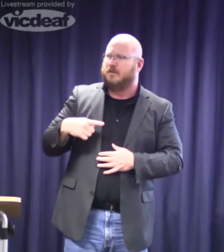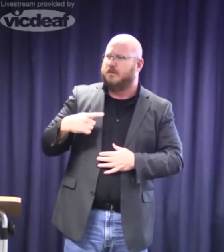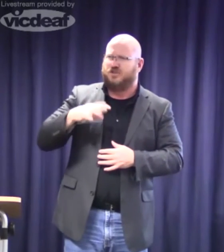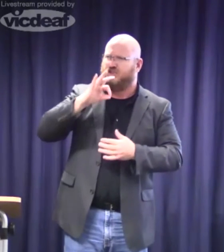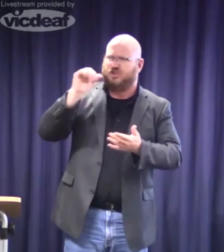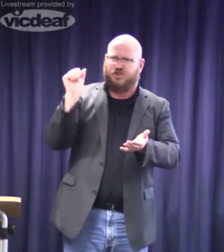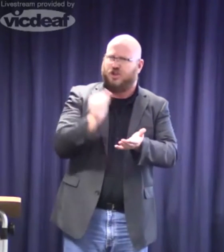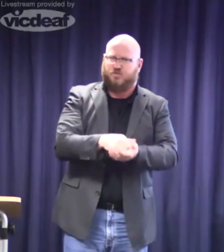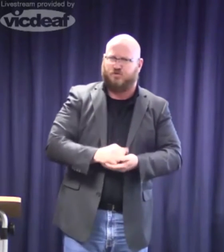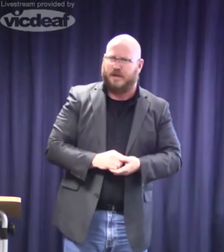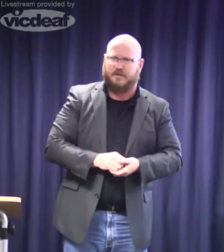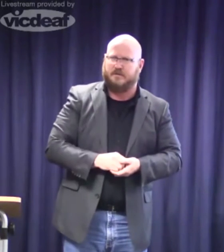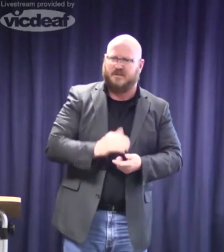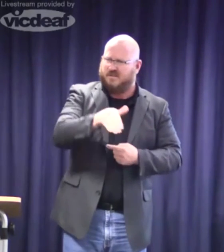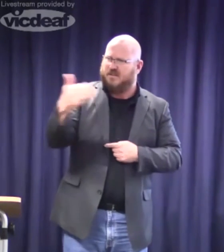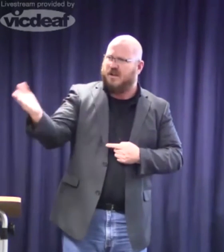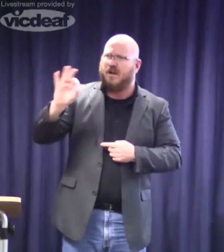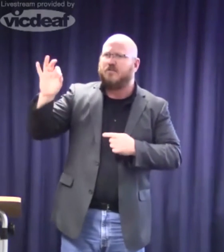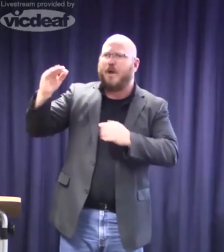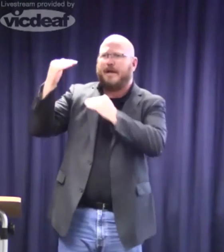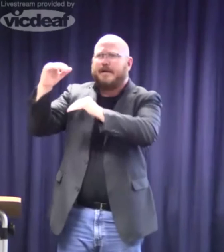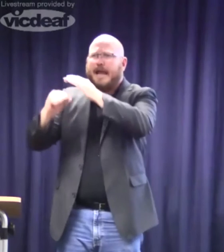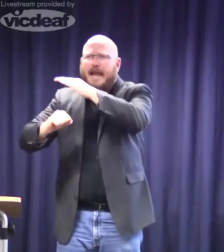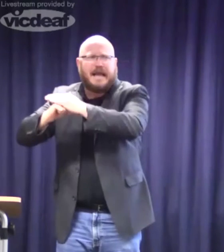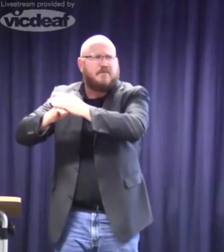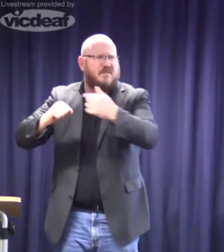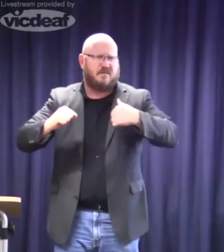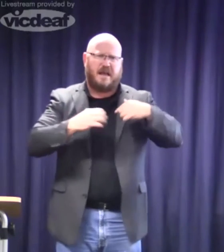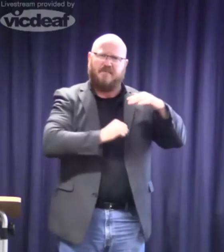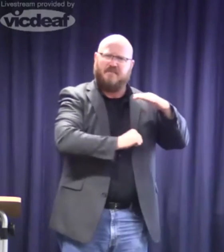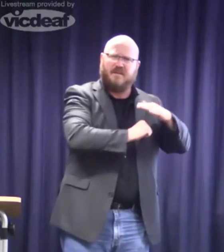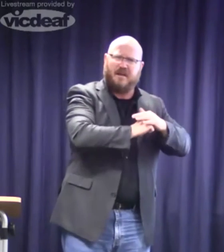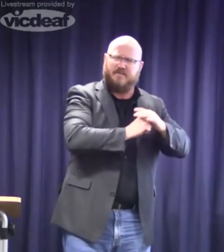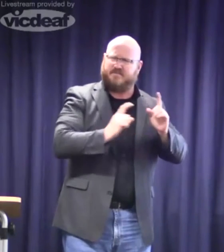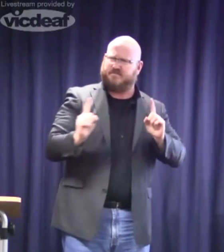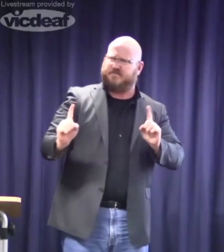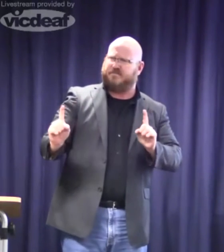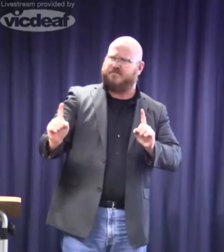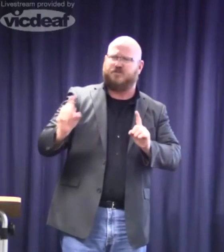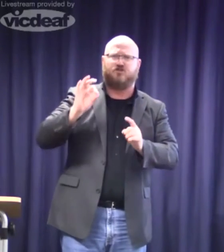DSS. However, we are not afforded that same access. Why is that? It's just not right.